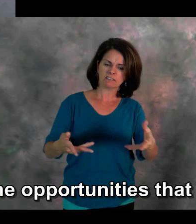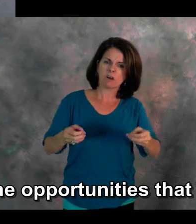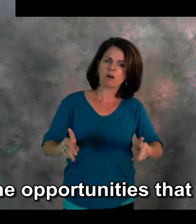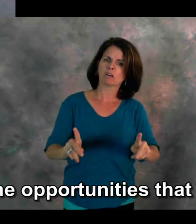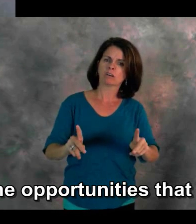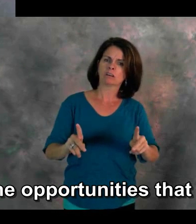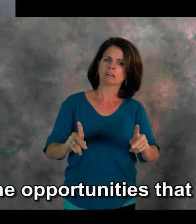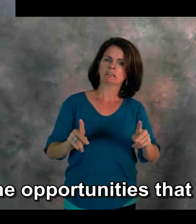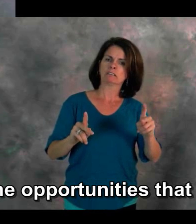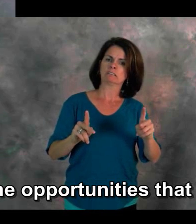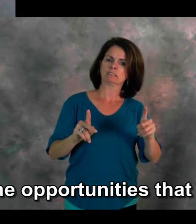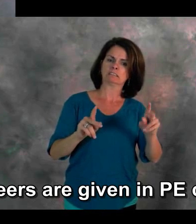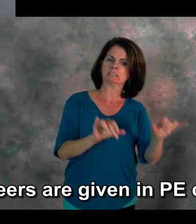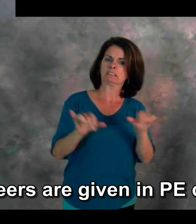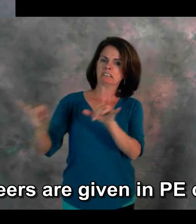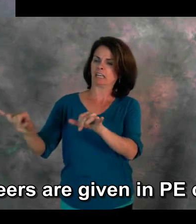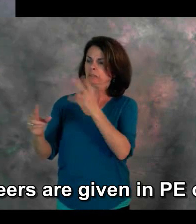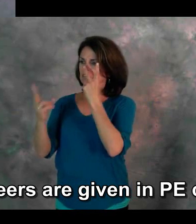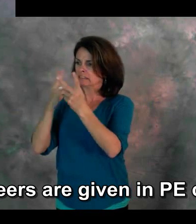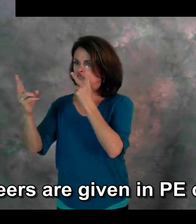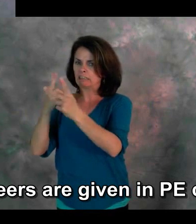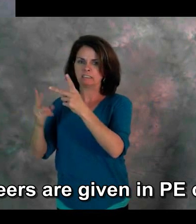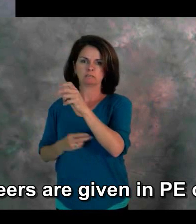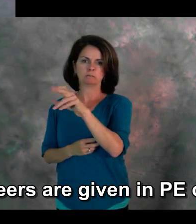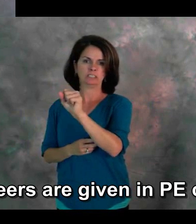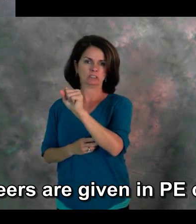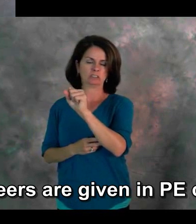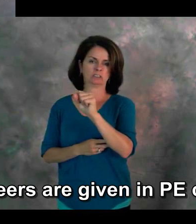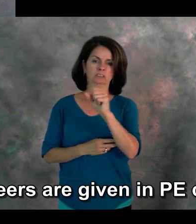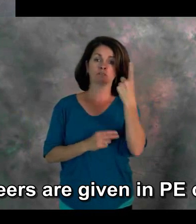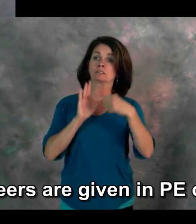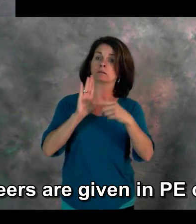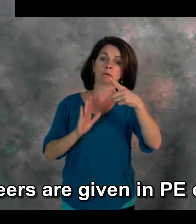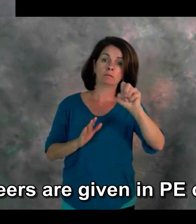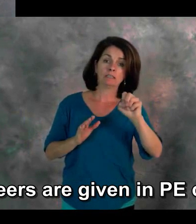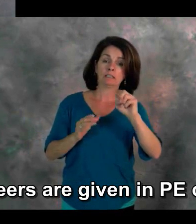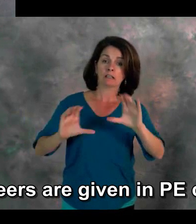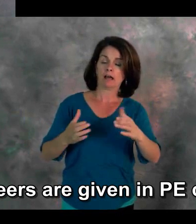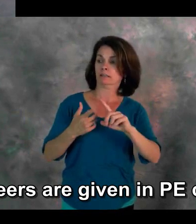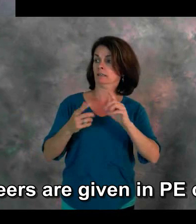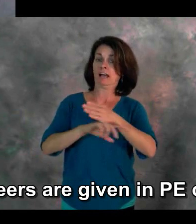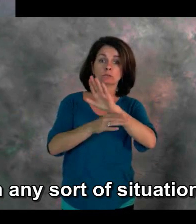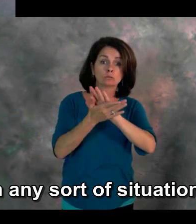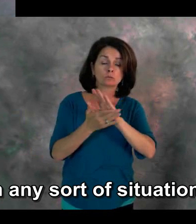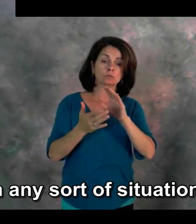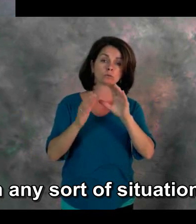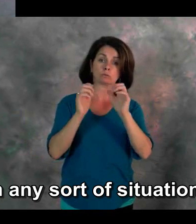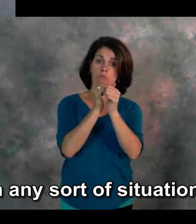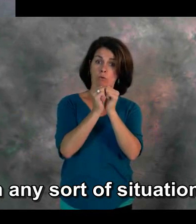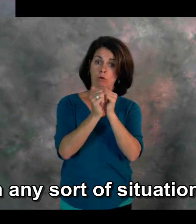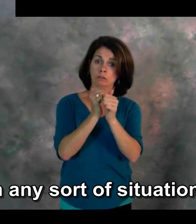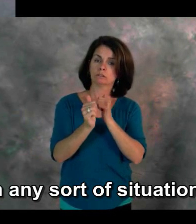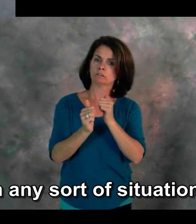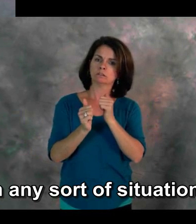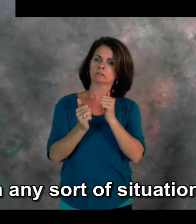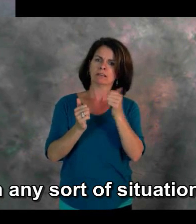often not given the opportunities that the sighted kids are, that their peers are given in PE class, in after-school